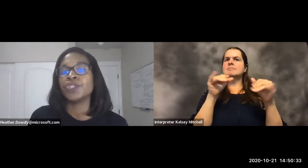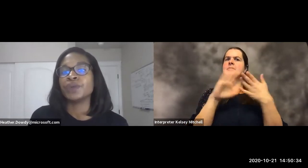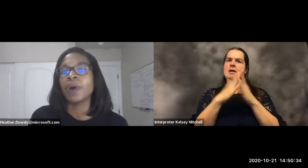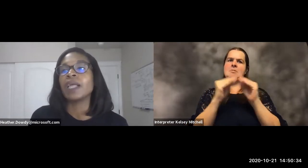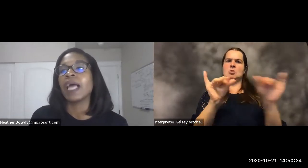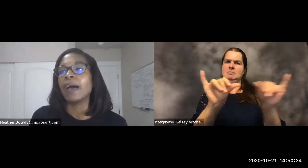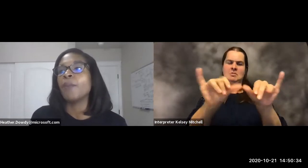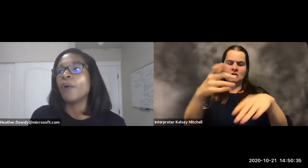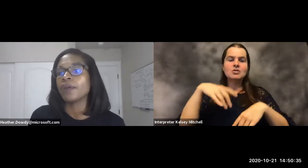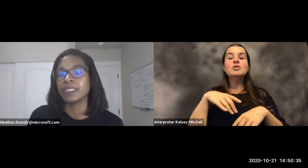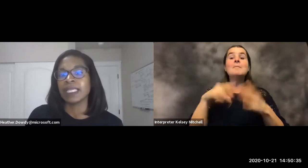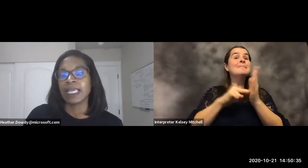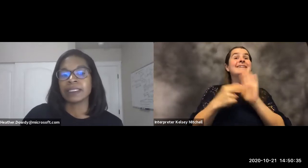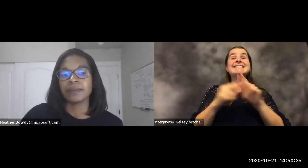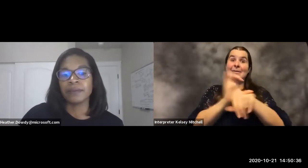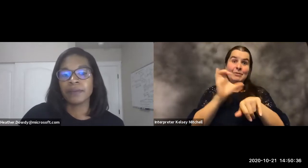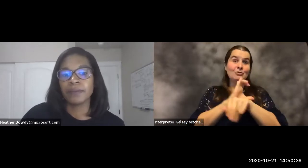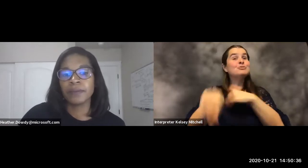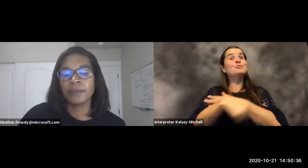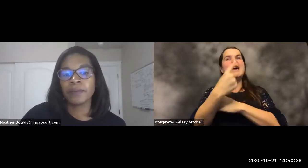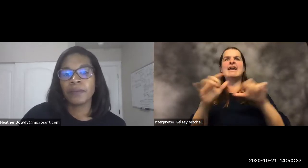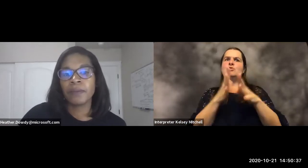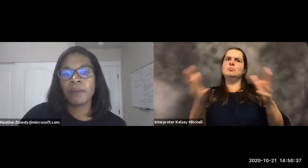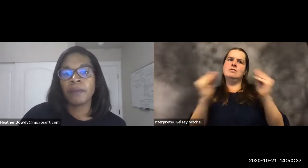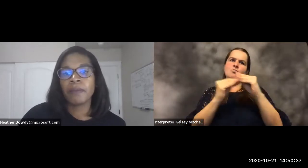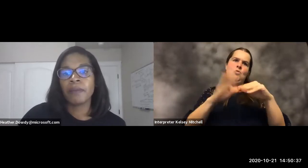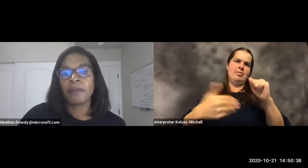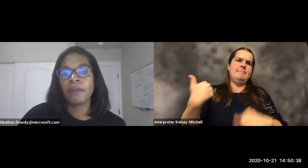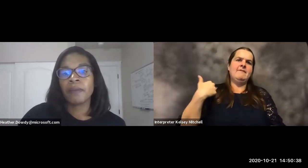able to do a lot more these days.